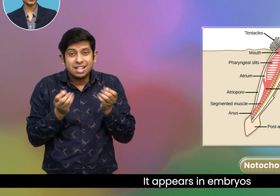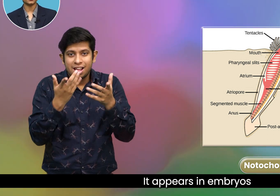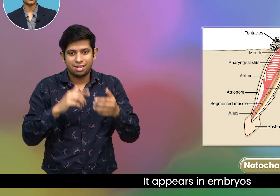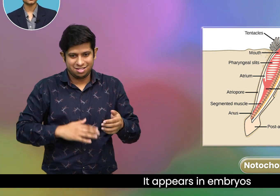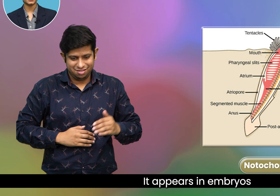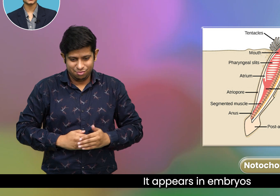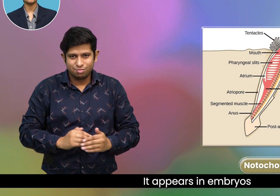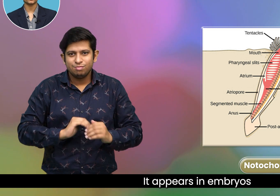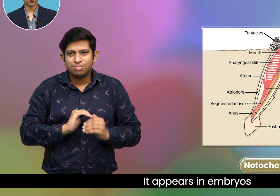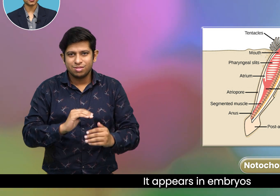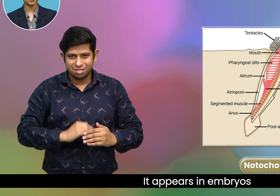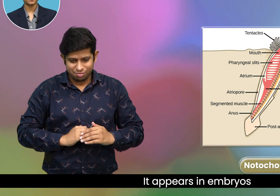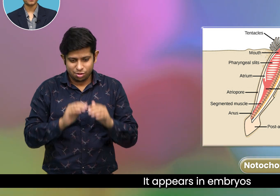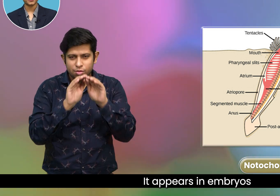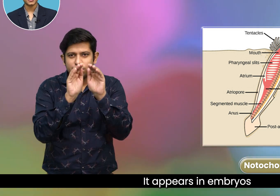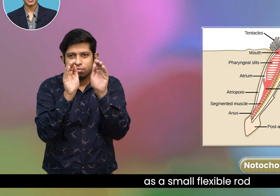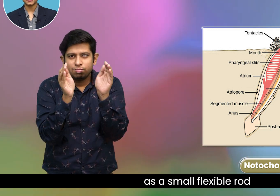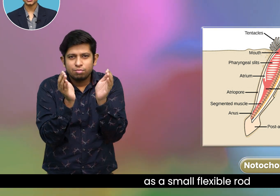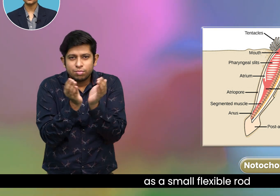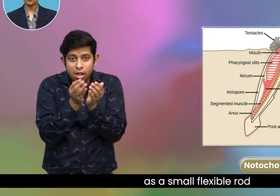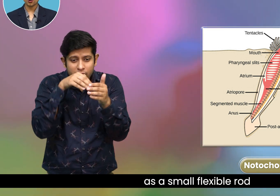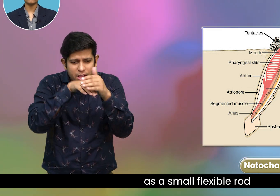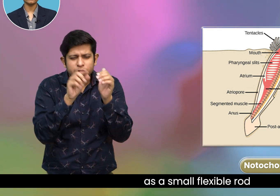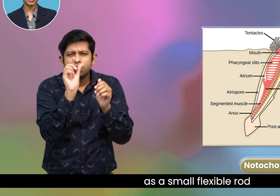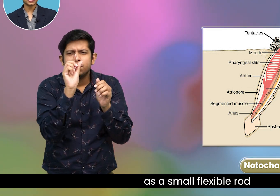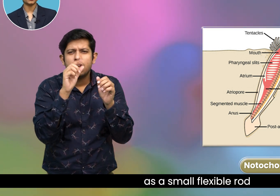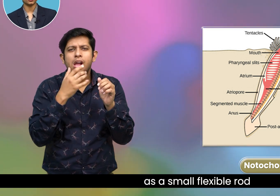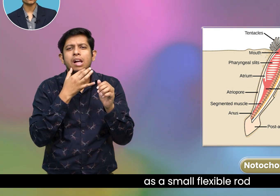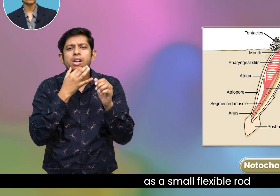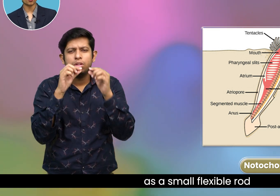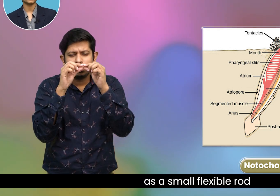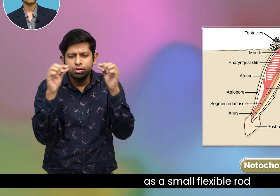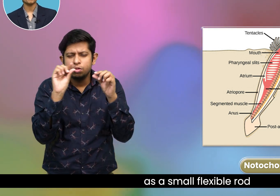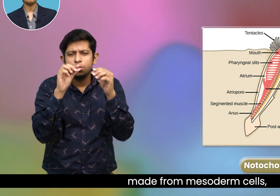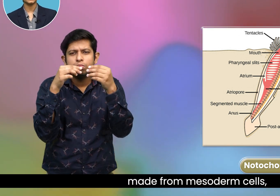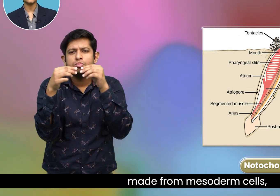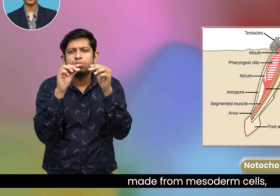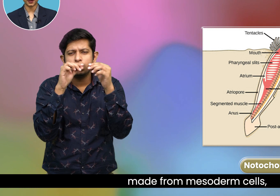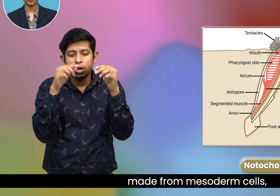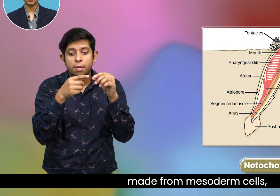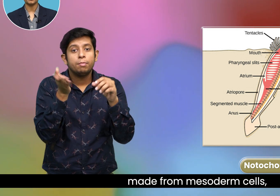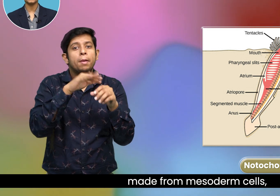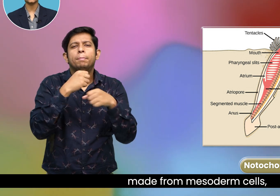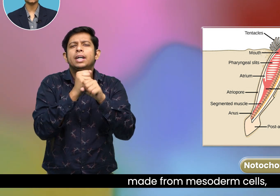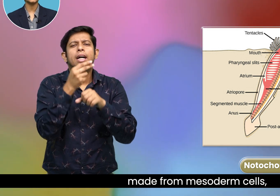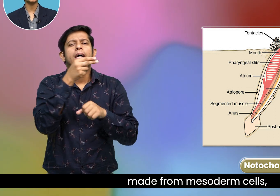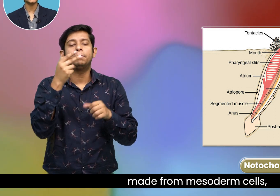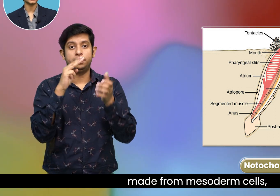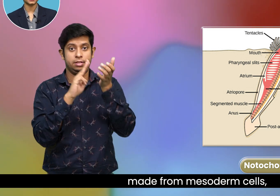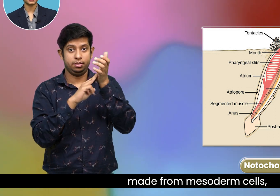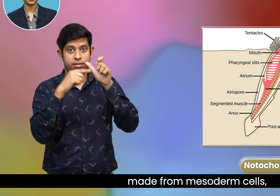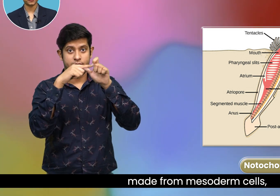It appears in embryos as a small flexible rod made from